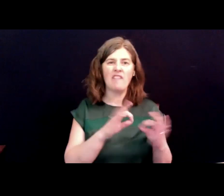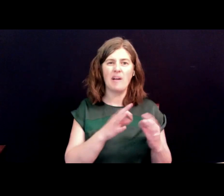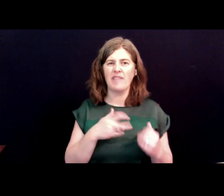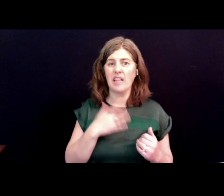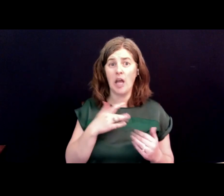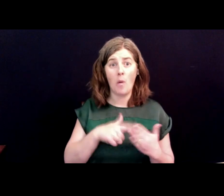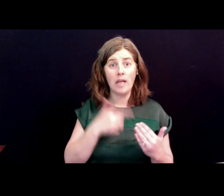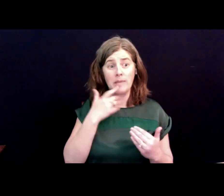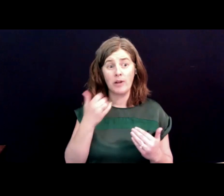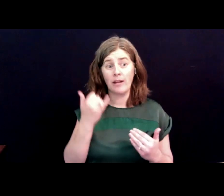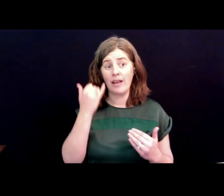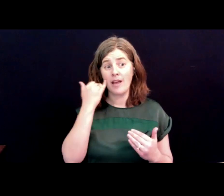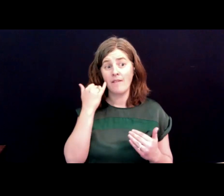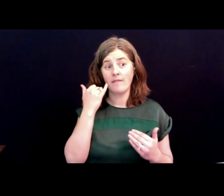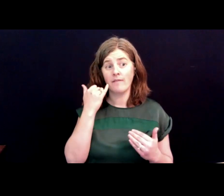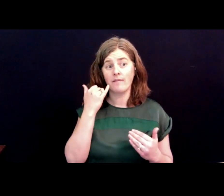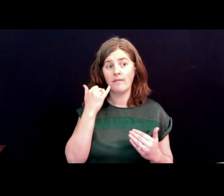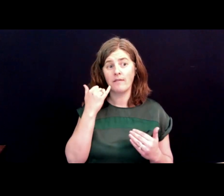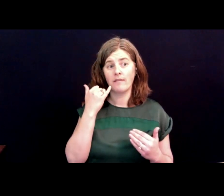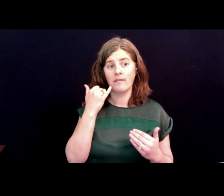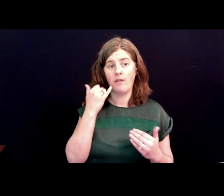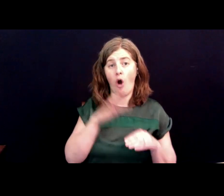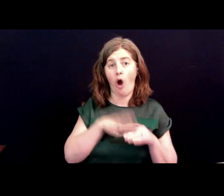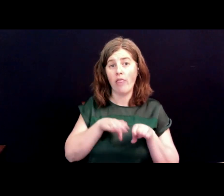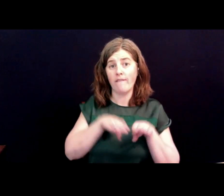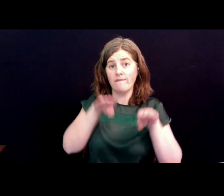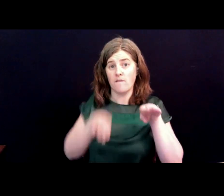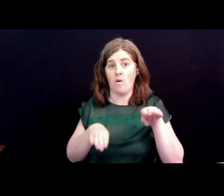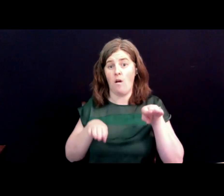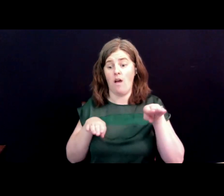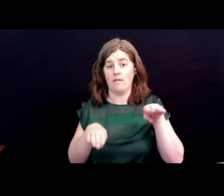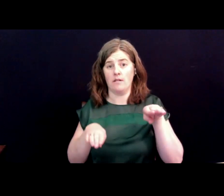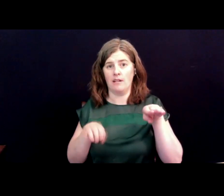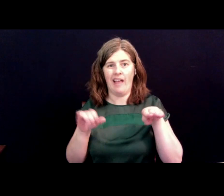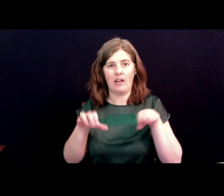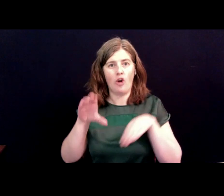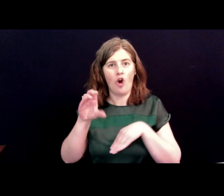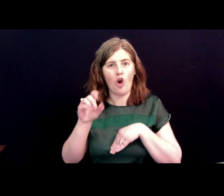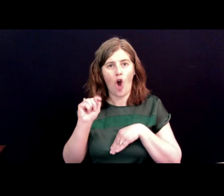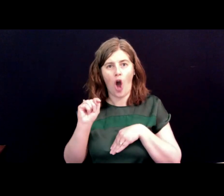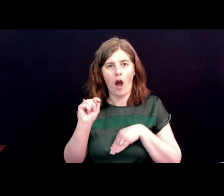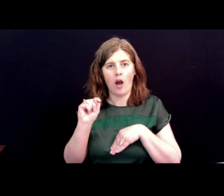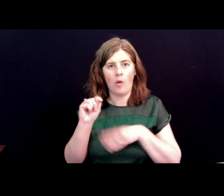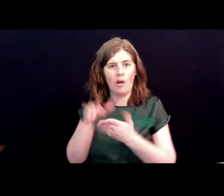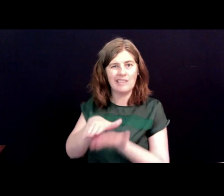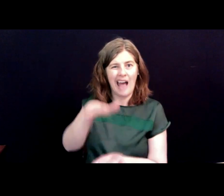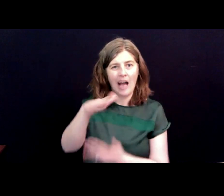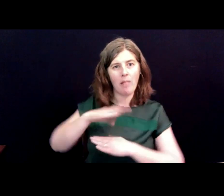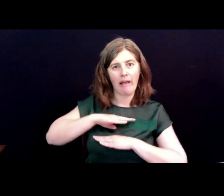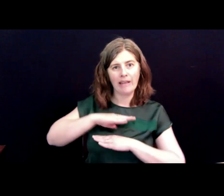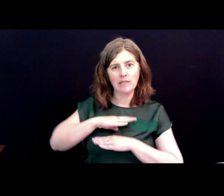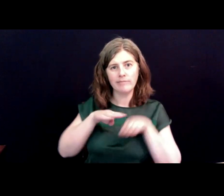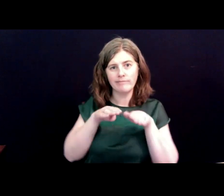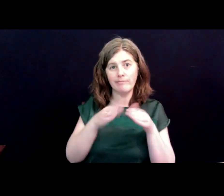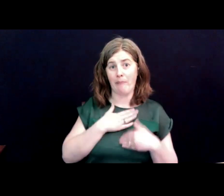work better is if there's a pallet on the floor, like a cot or even just a stack of blankets next to